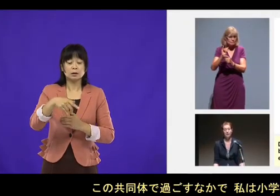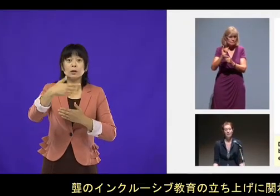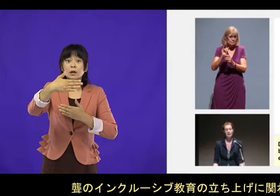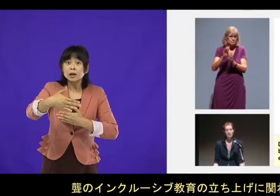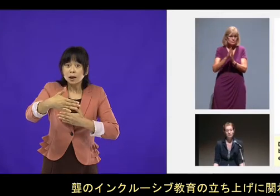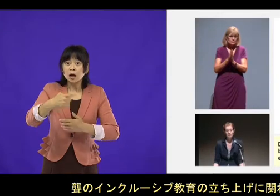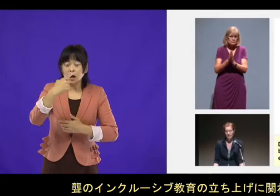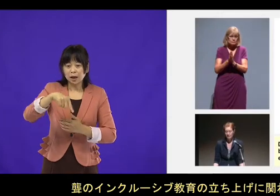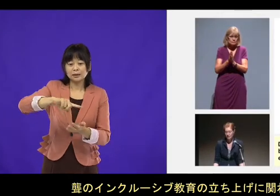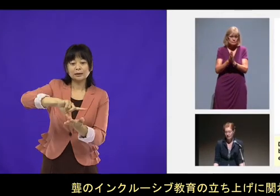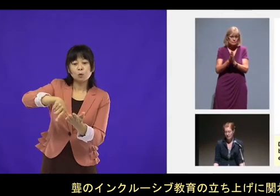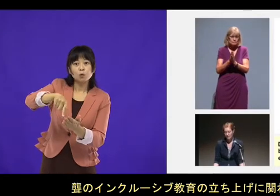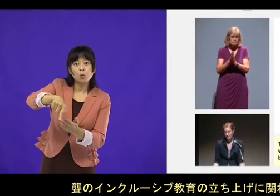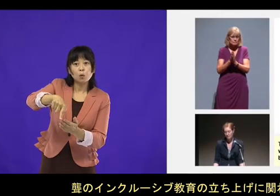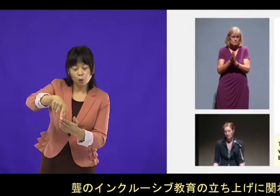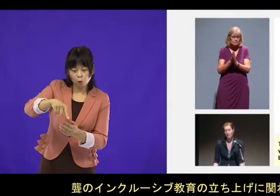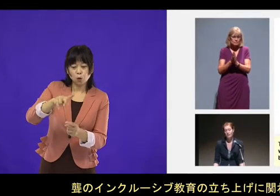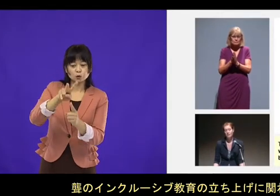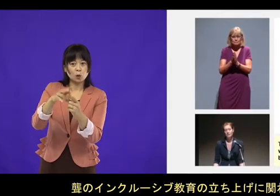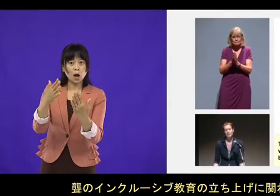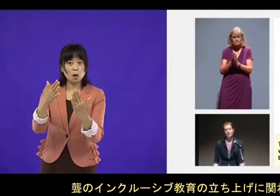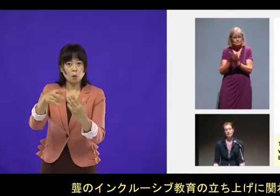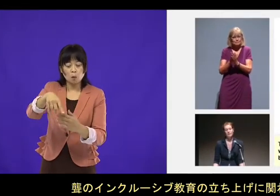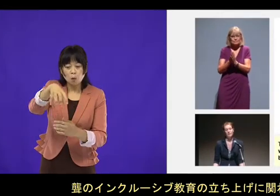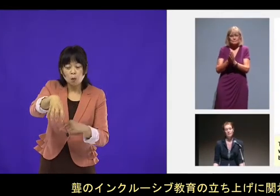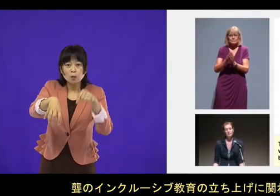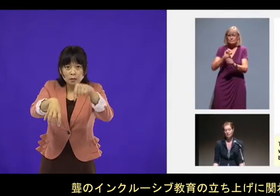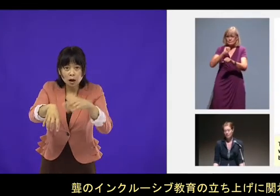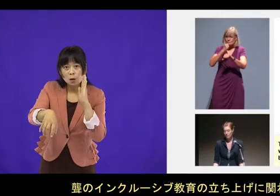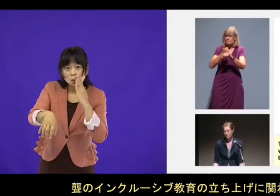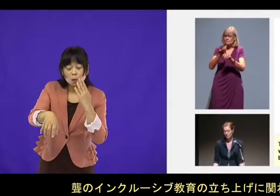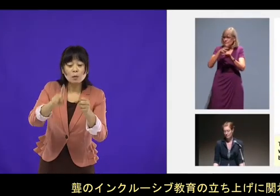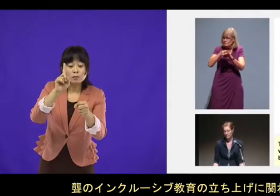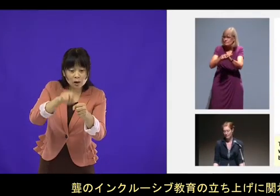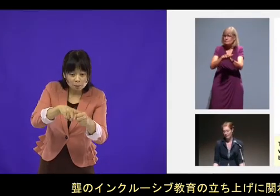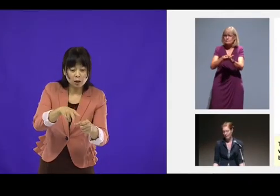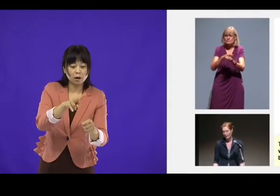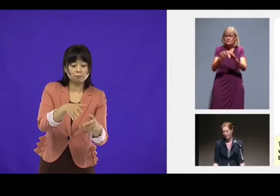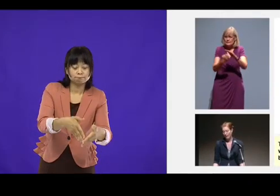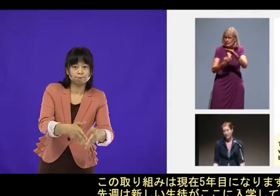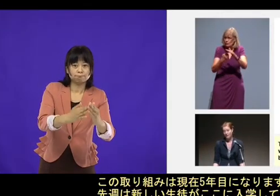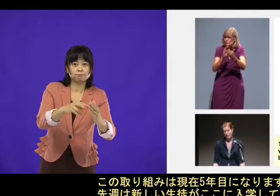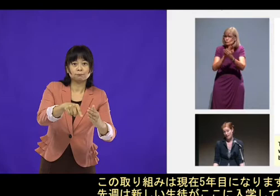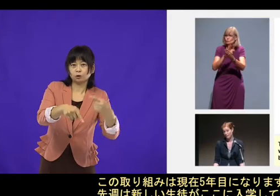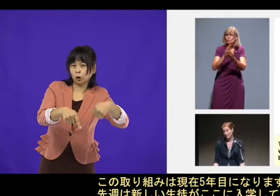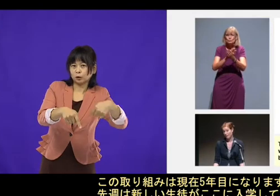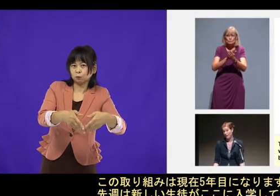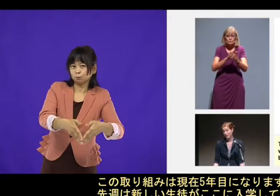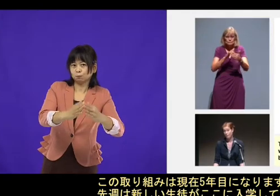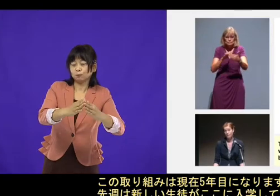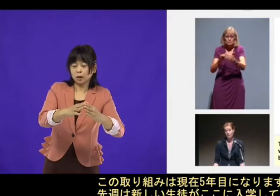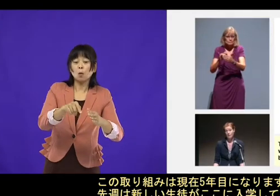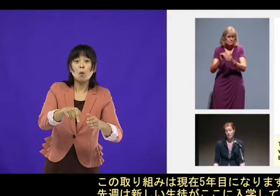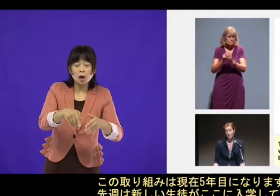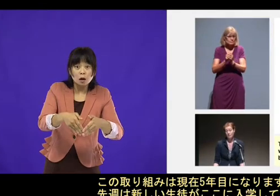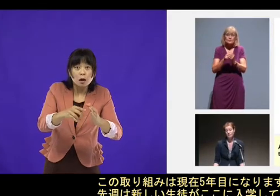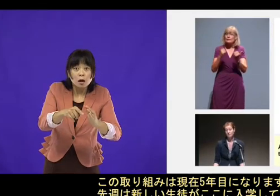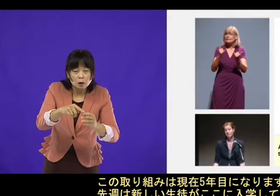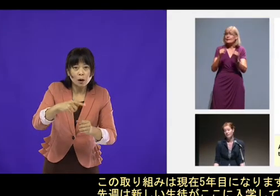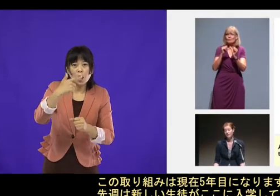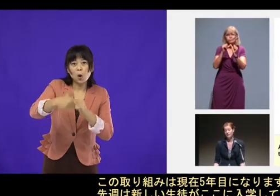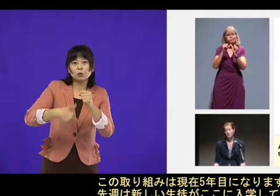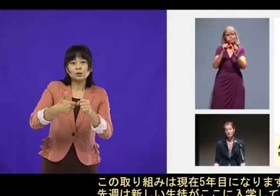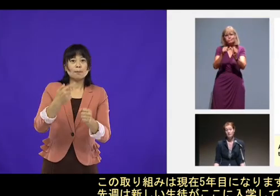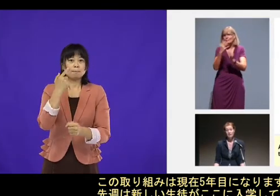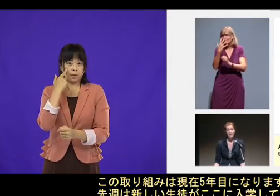of inclusive deaf education within the village's elementary school. And that has been running now for 5 years.